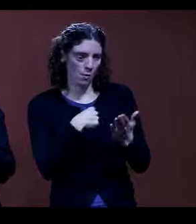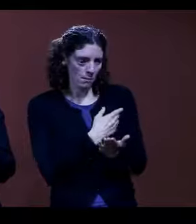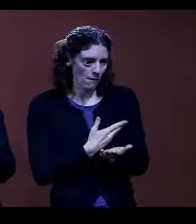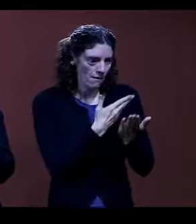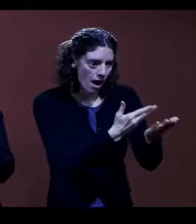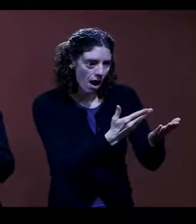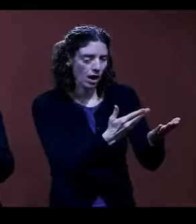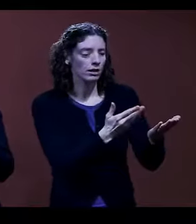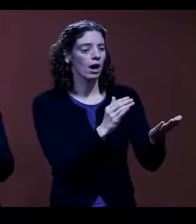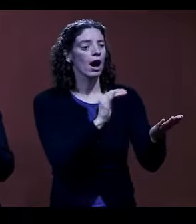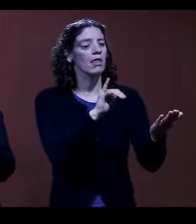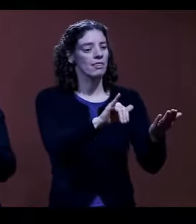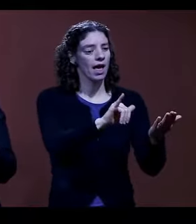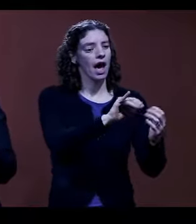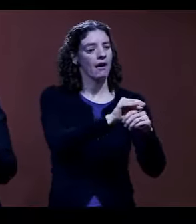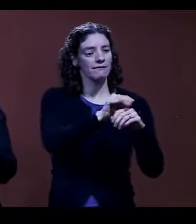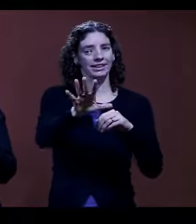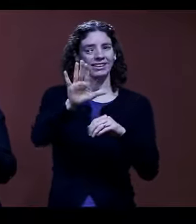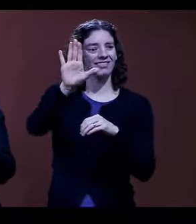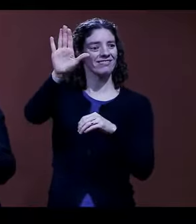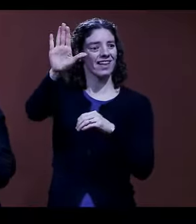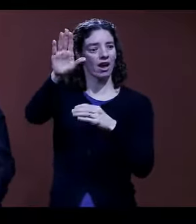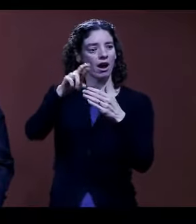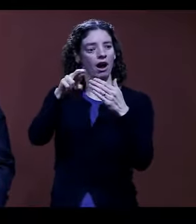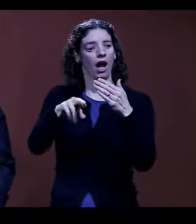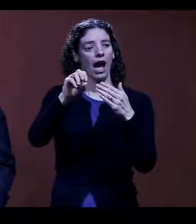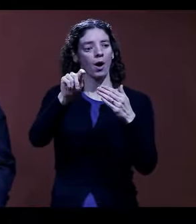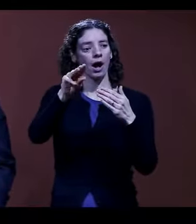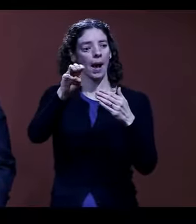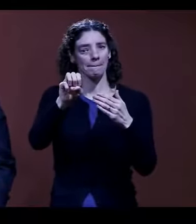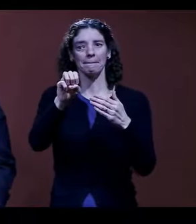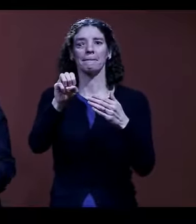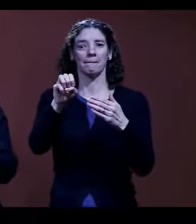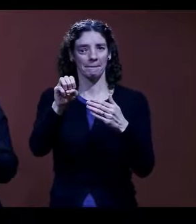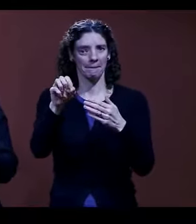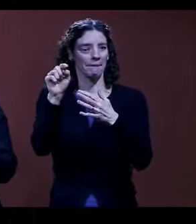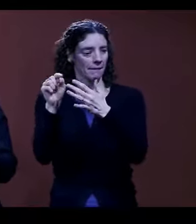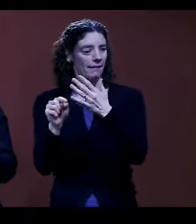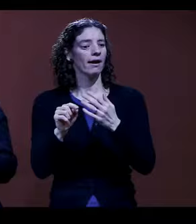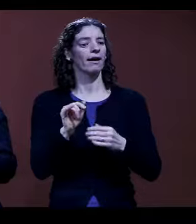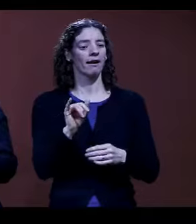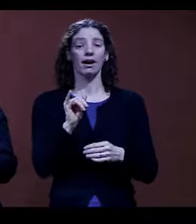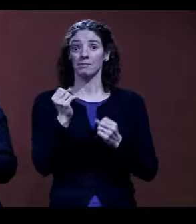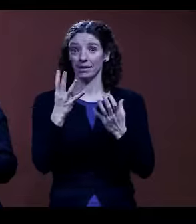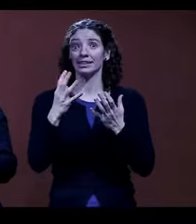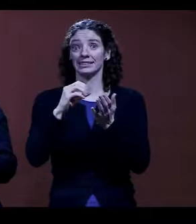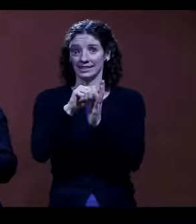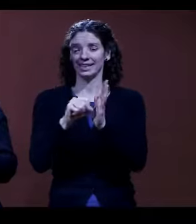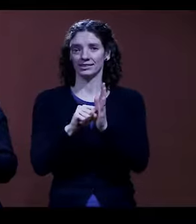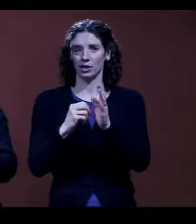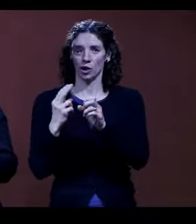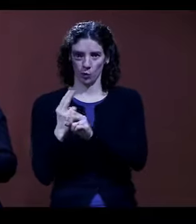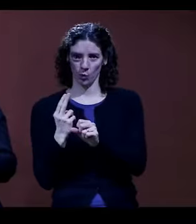influenced their post-school outcomes, and many states are starting to move in that direction, which is really cool. So post-school outcome is